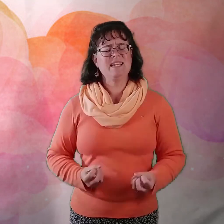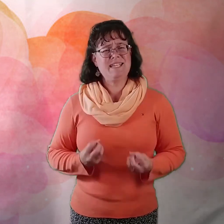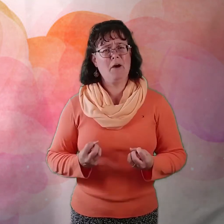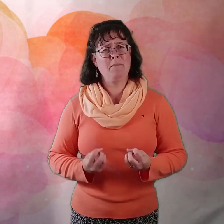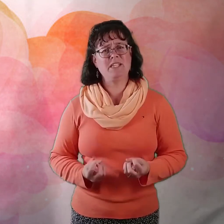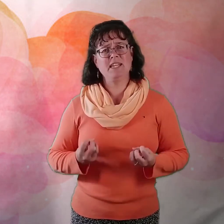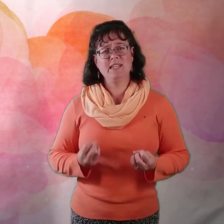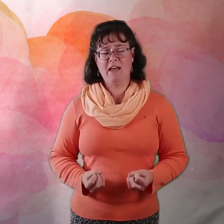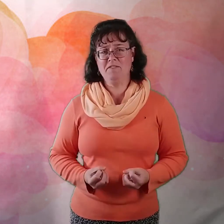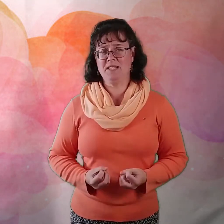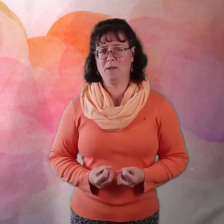That's how much he loves you.